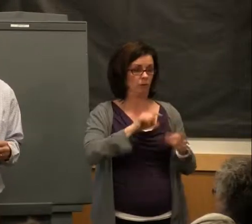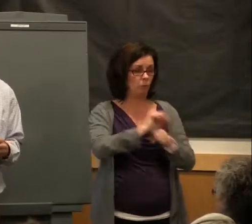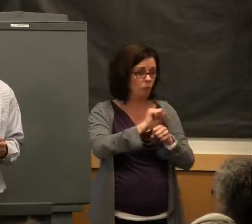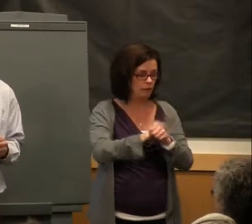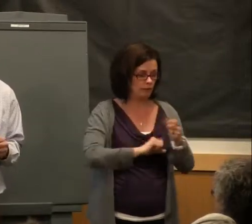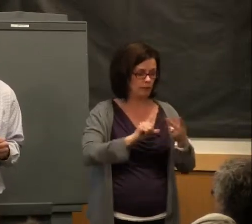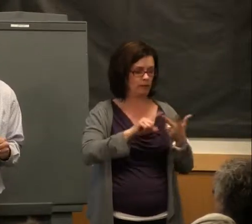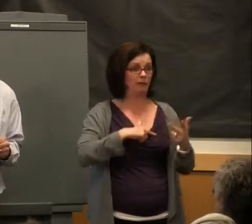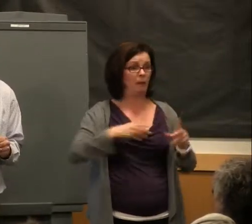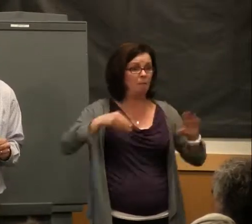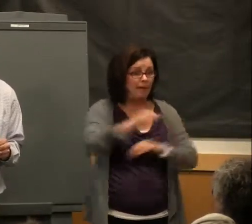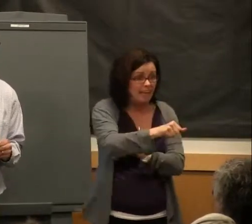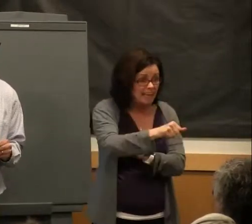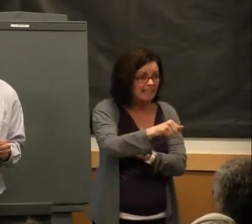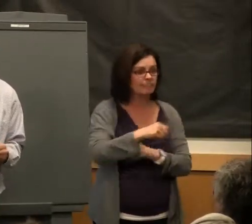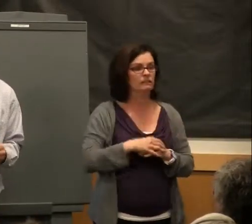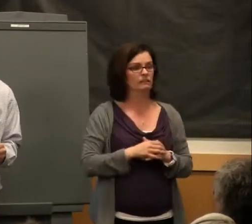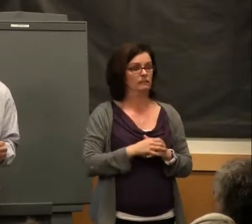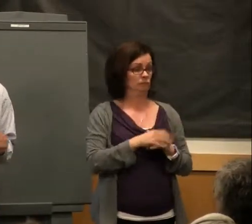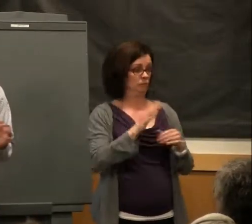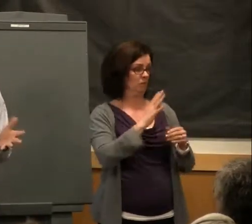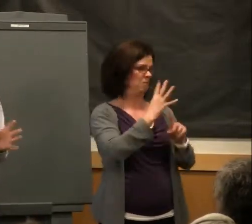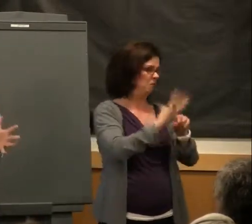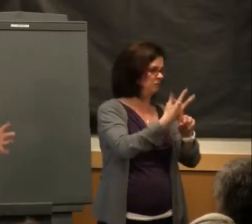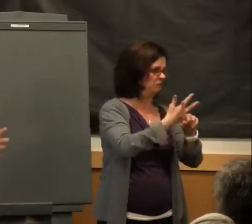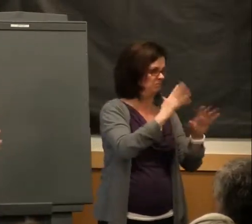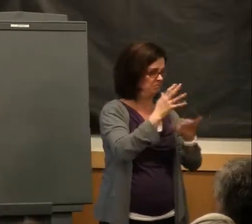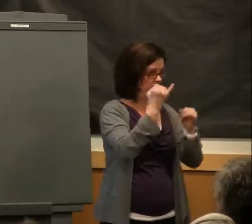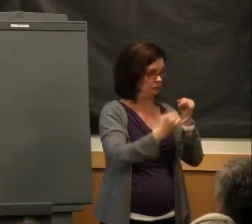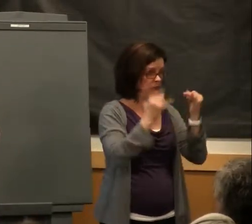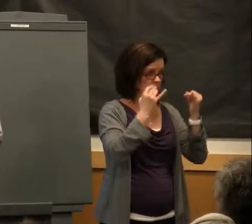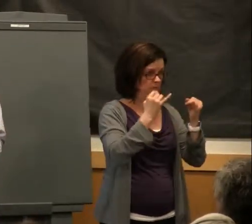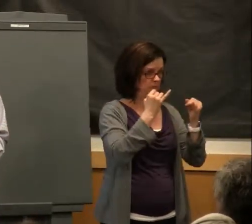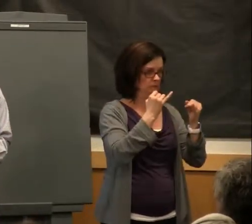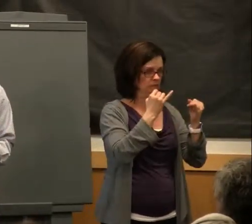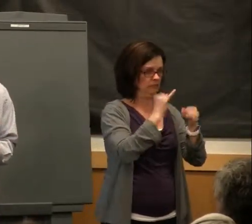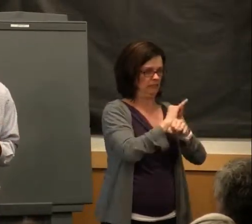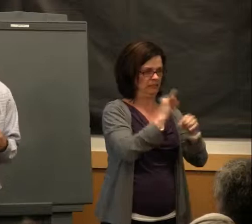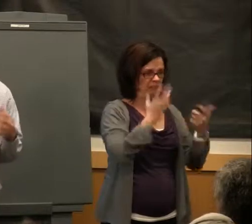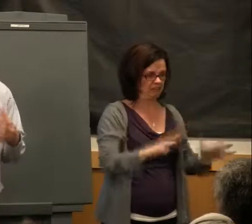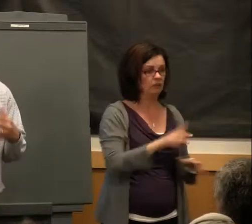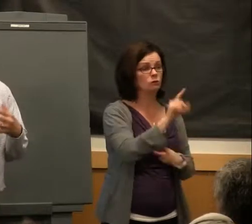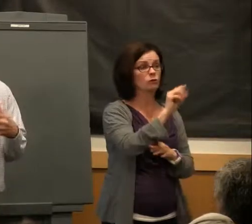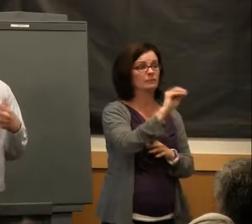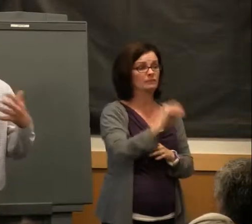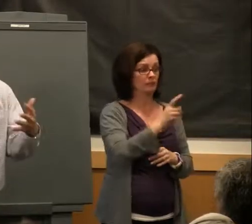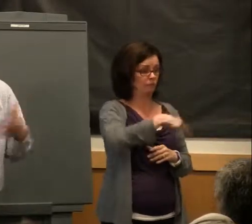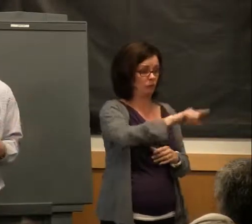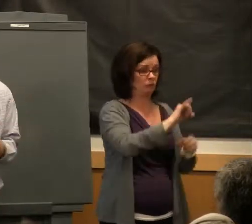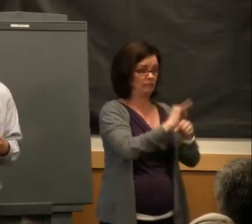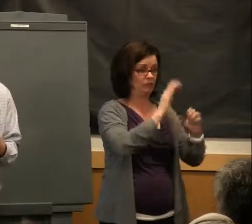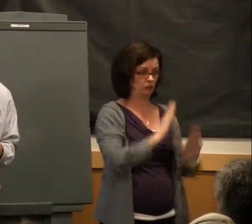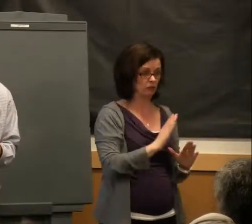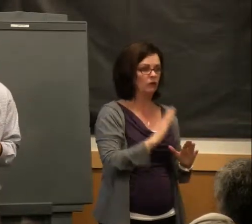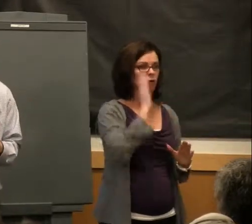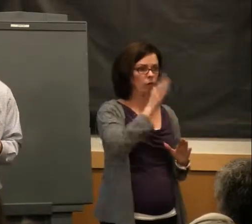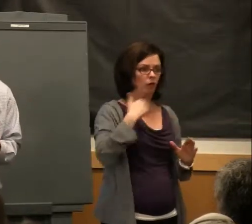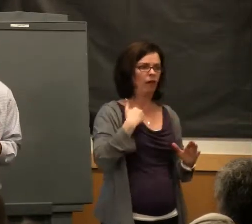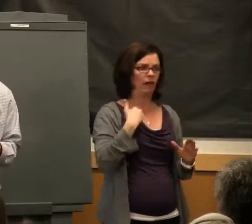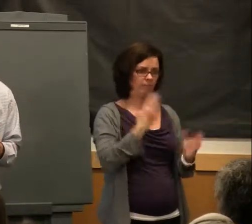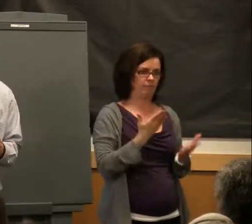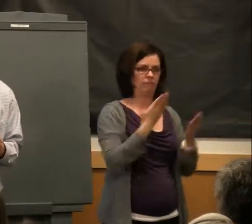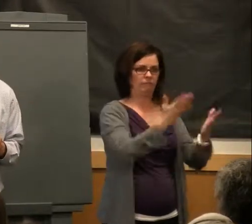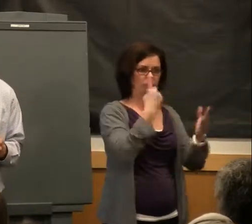paid, and at the end of the internship, for about 20% of the youth in these internships, there's an offer of permanent employment at the end